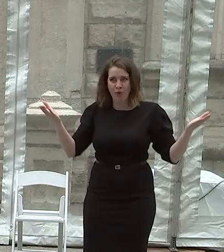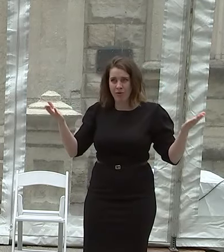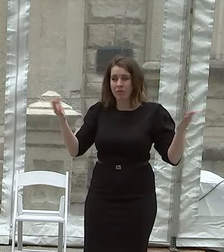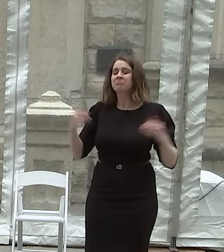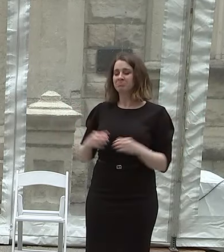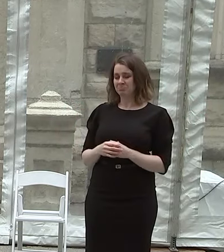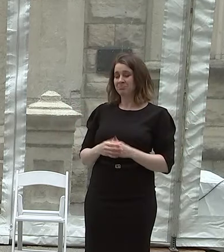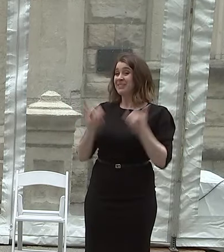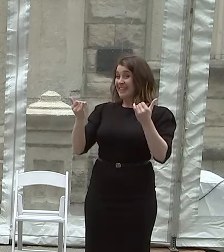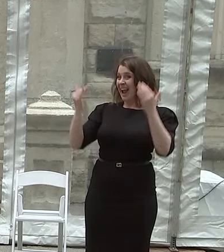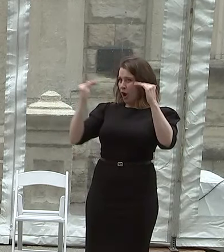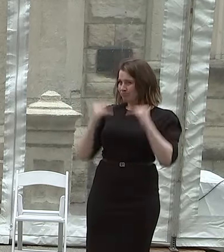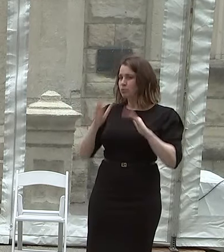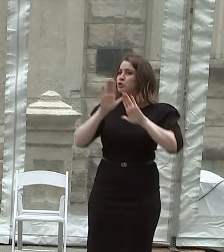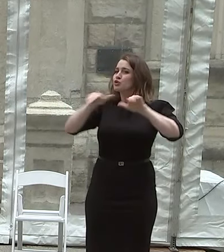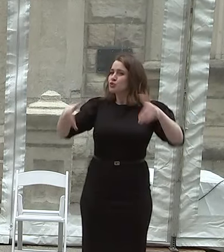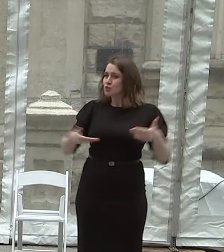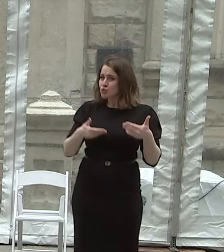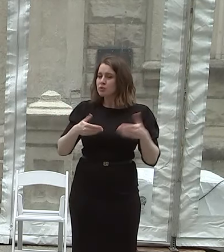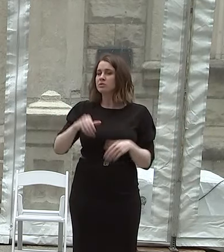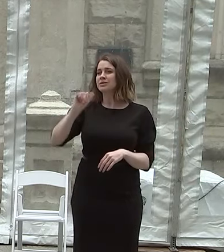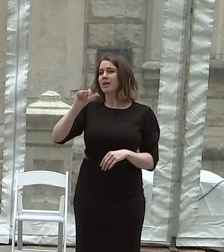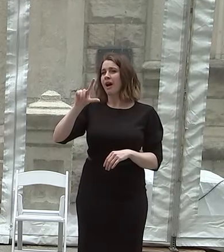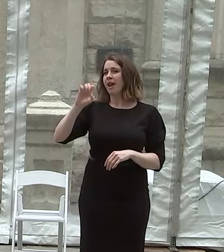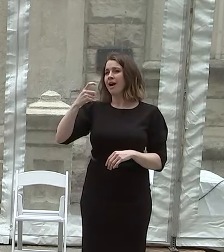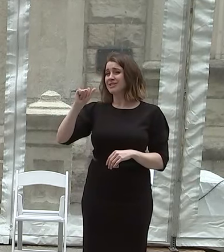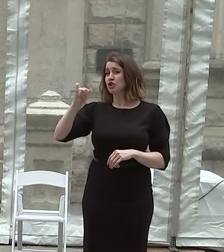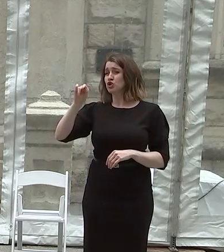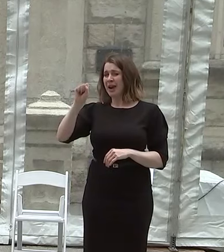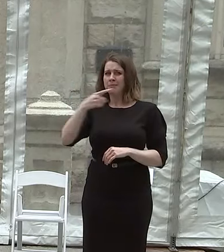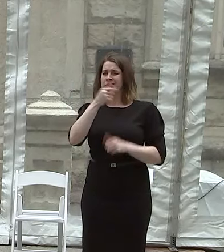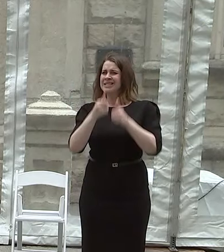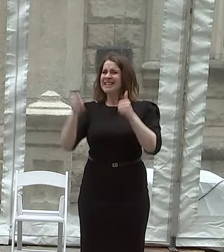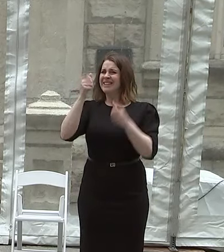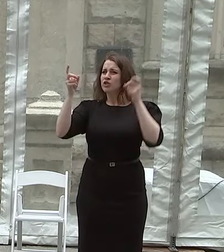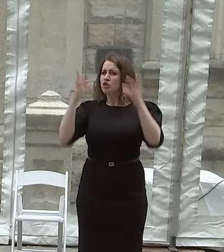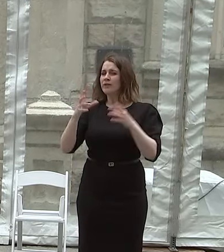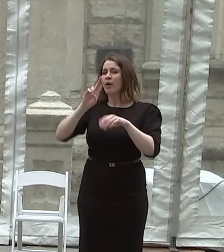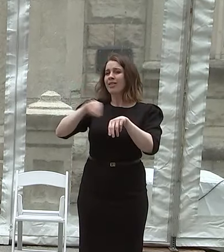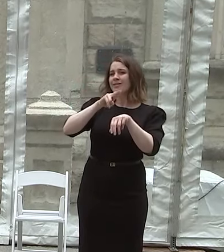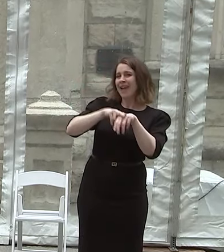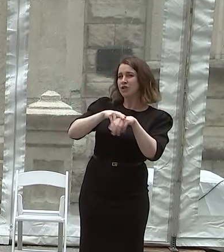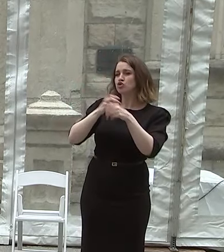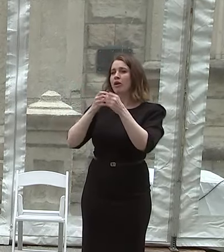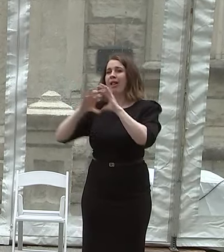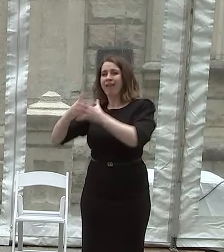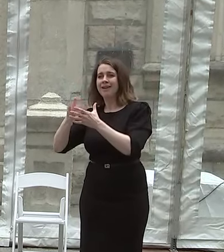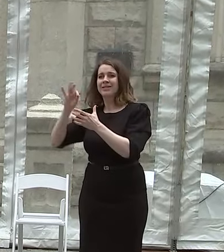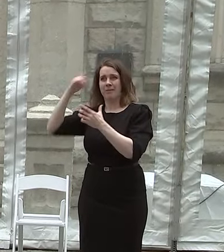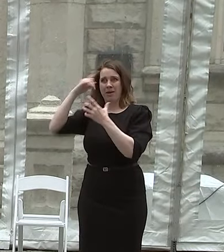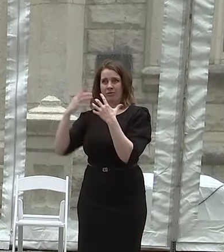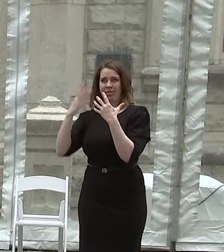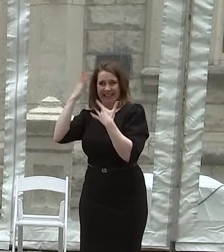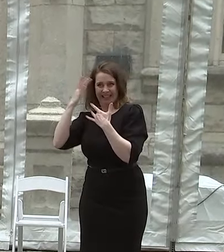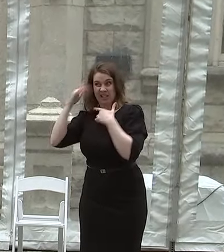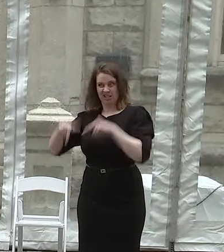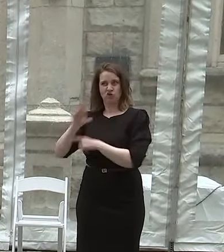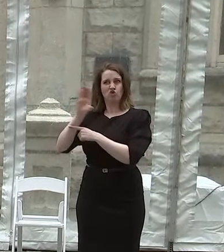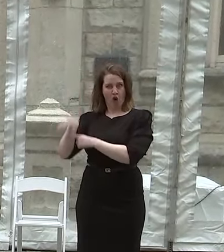like to introduce Alexa James, Executive Director, National Alliance of Mental Illness, Chicago.